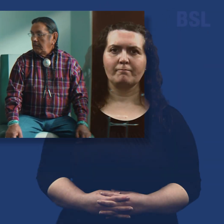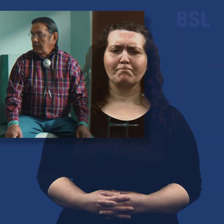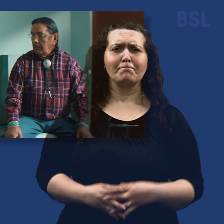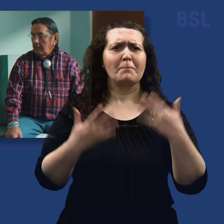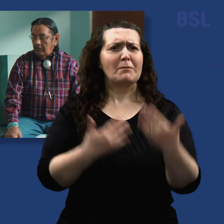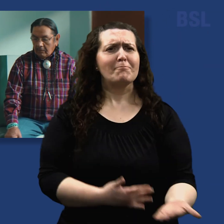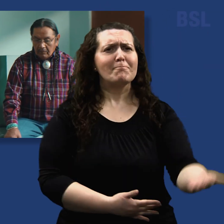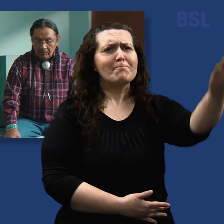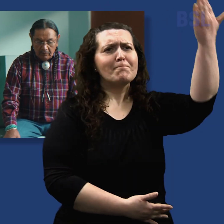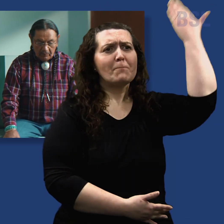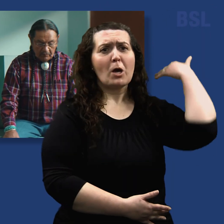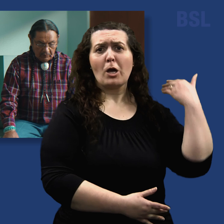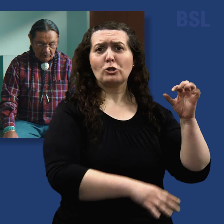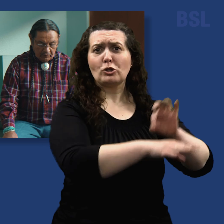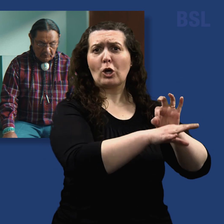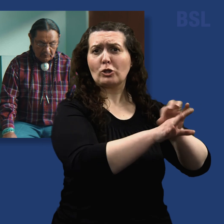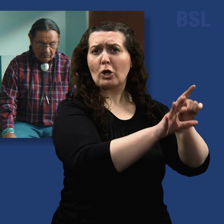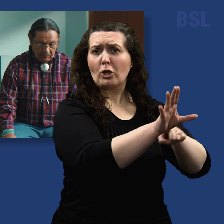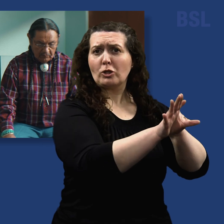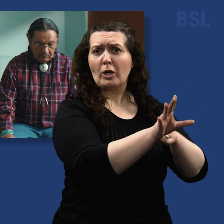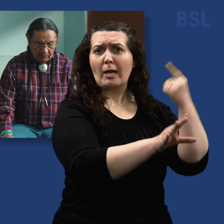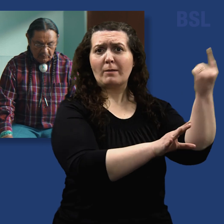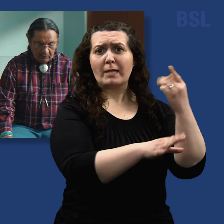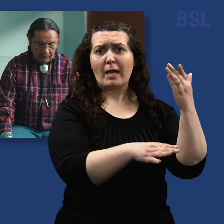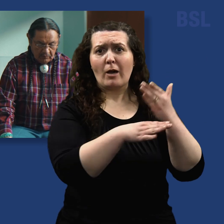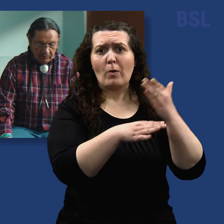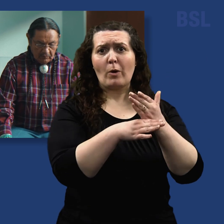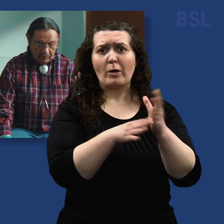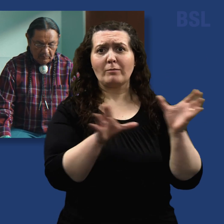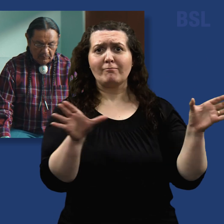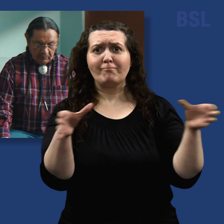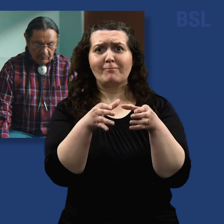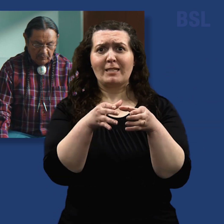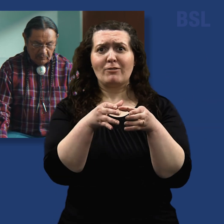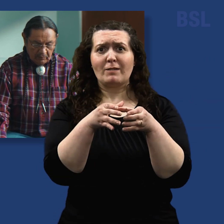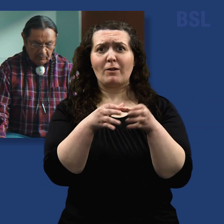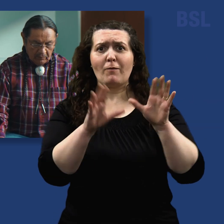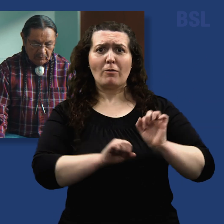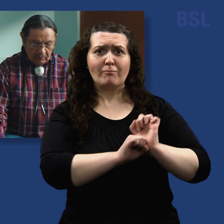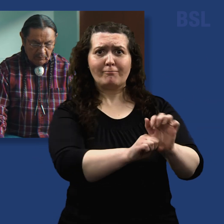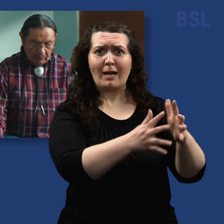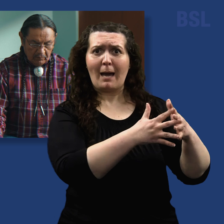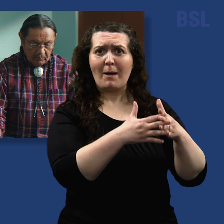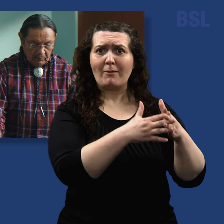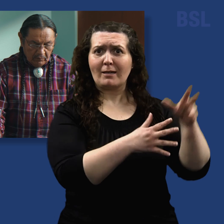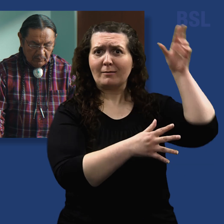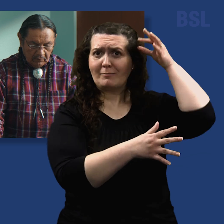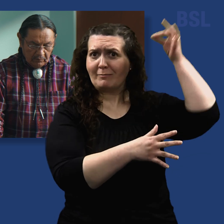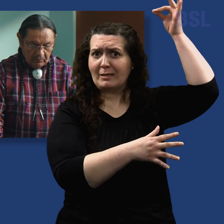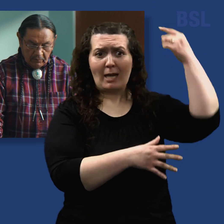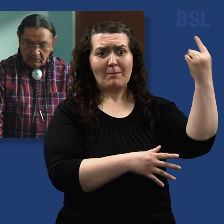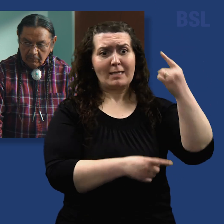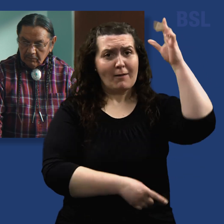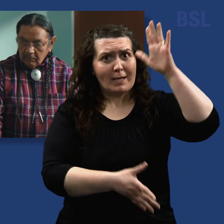Years ago a young doctor who worked in the hospital on the Navajo Indian Reservation told him an experience he had one night